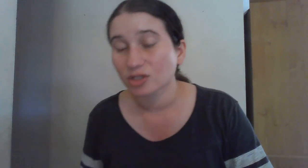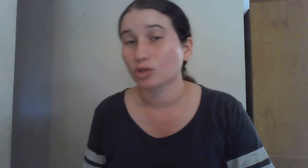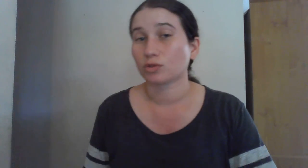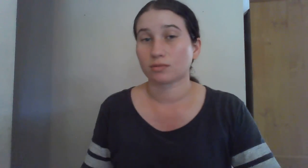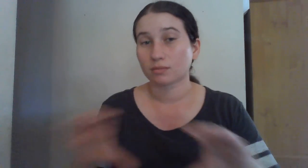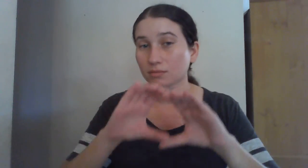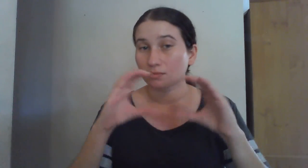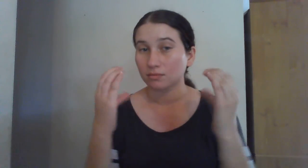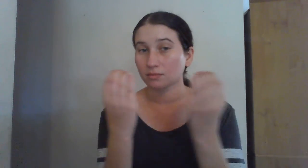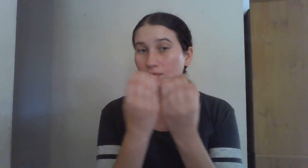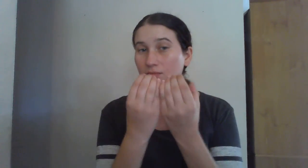Class.